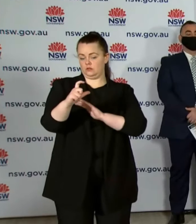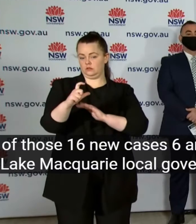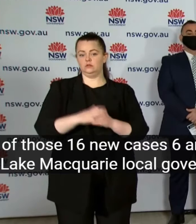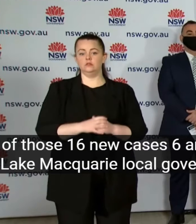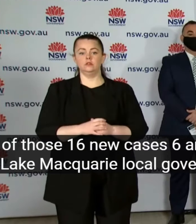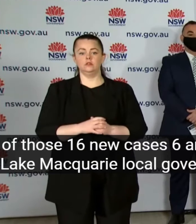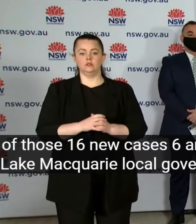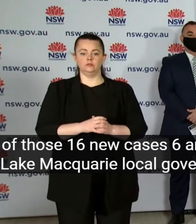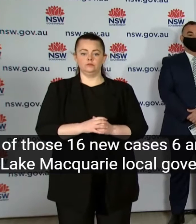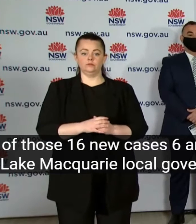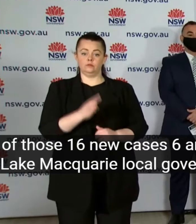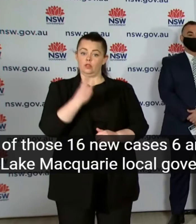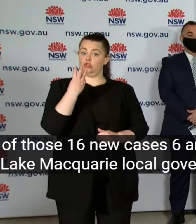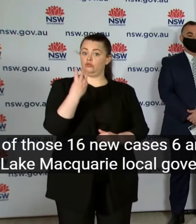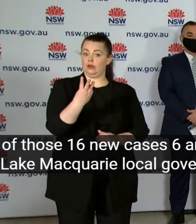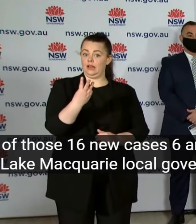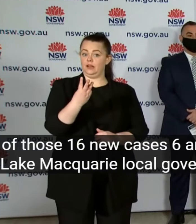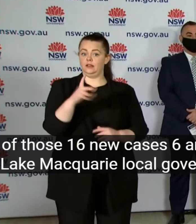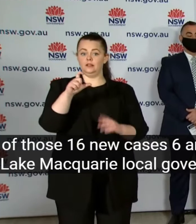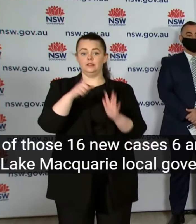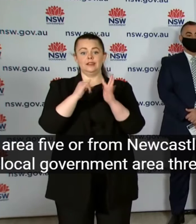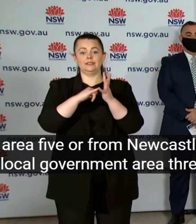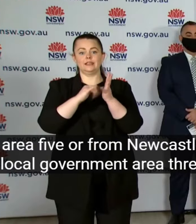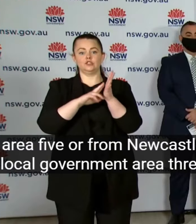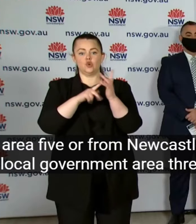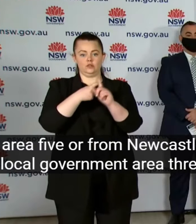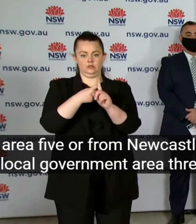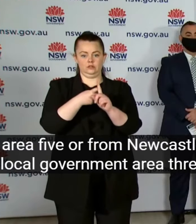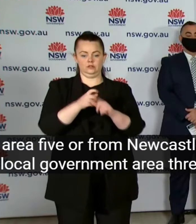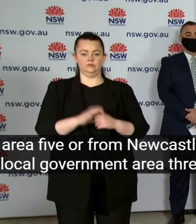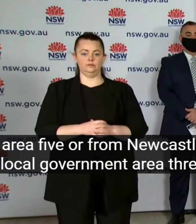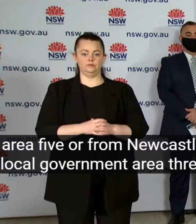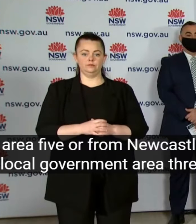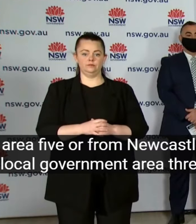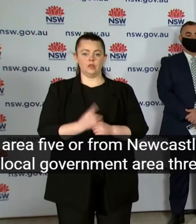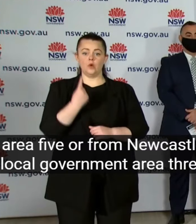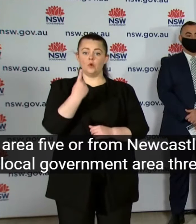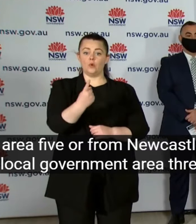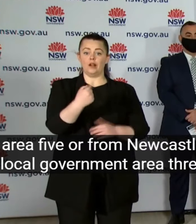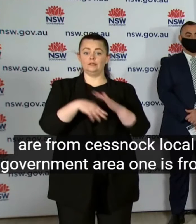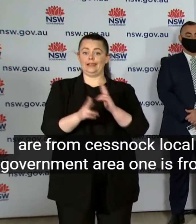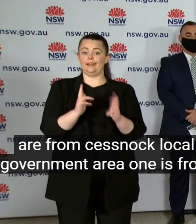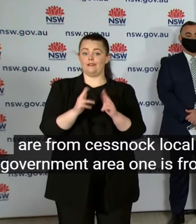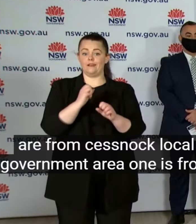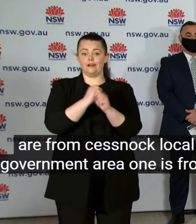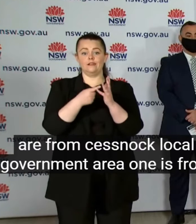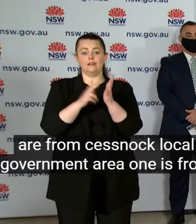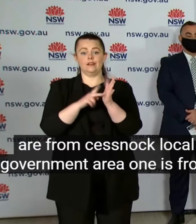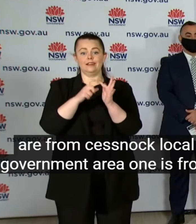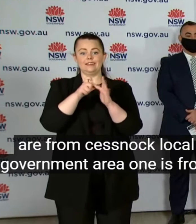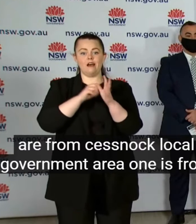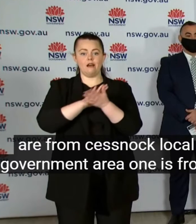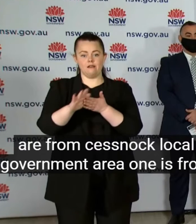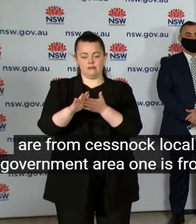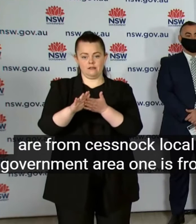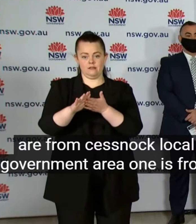Area, 3 are from Cessnock Local Government Area, 1 is from Gunnedah Local Government Area,